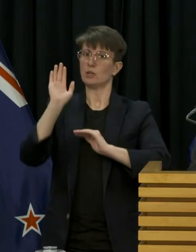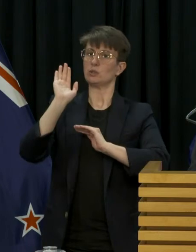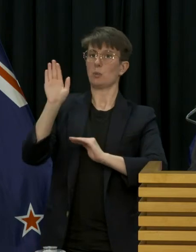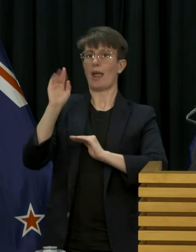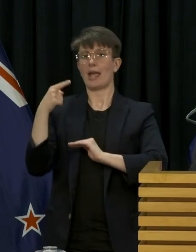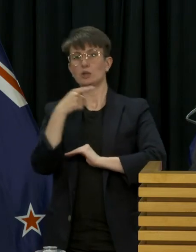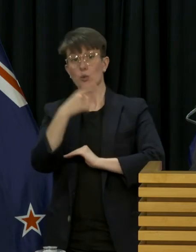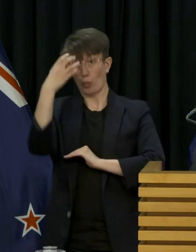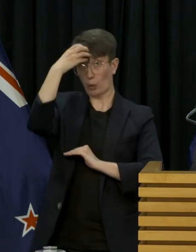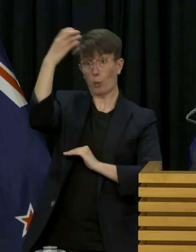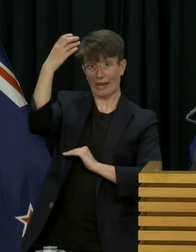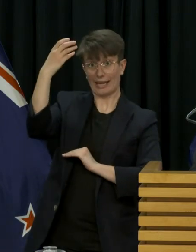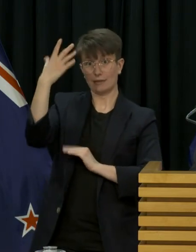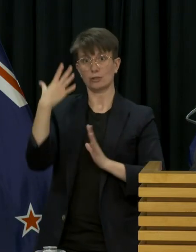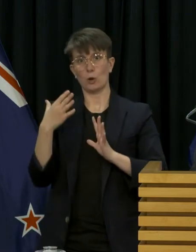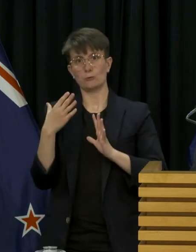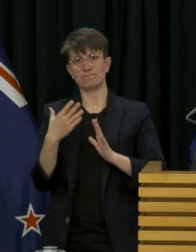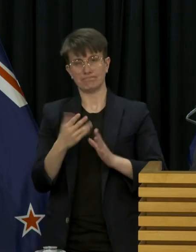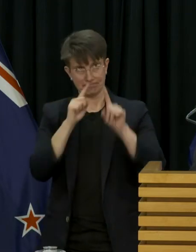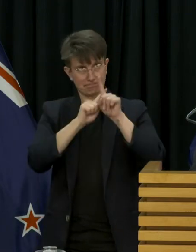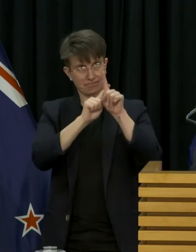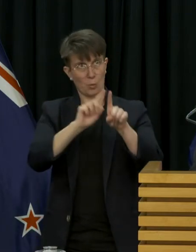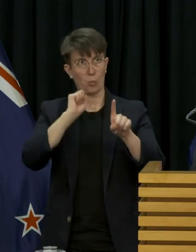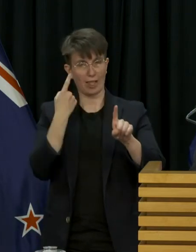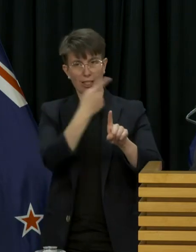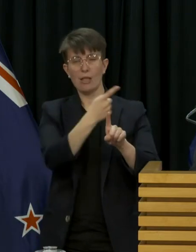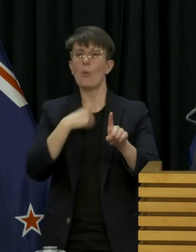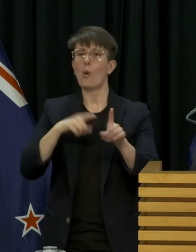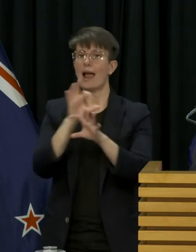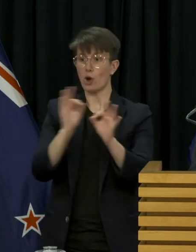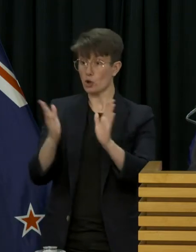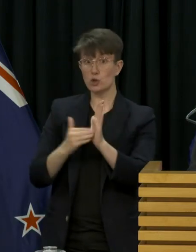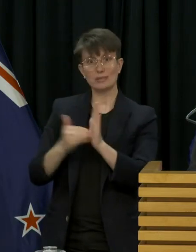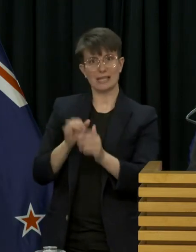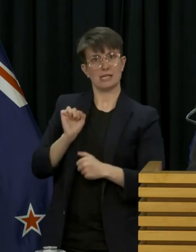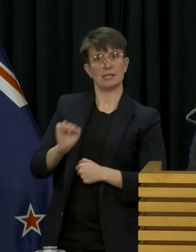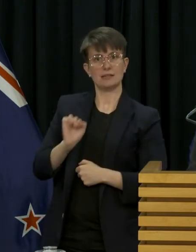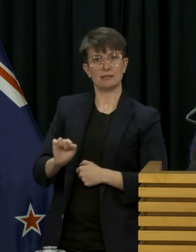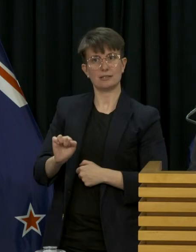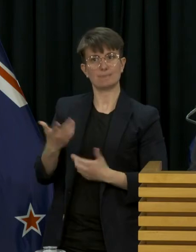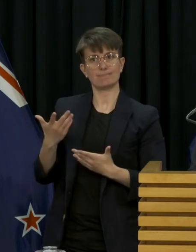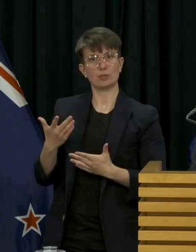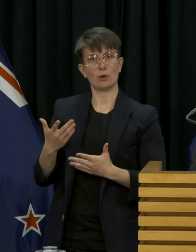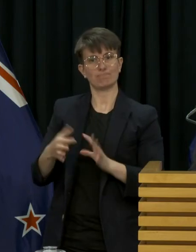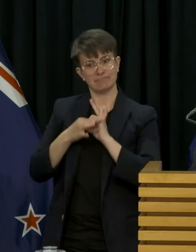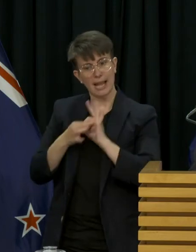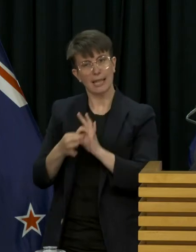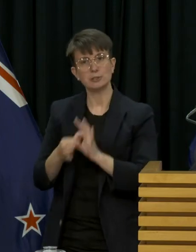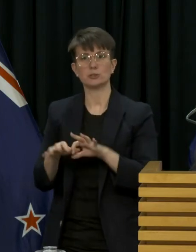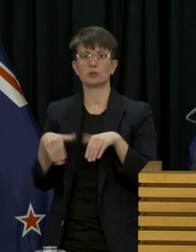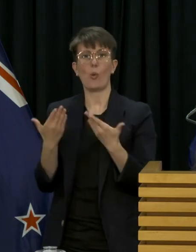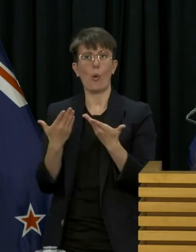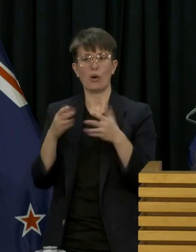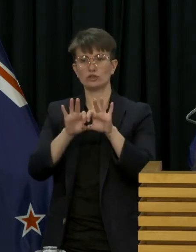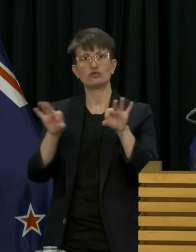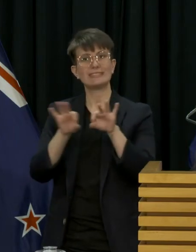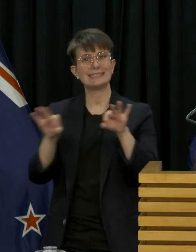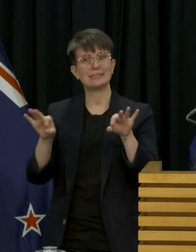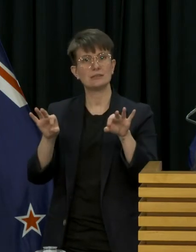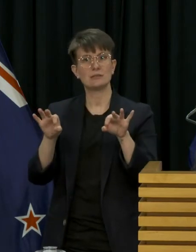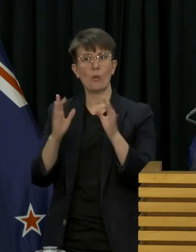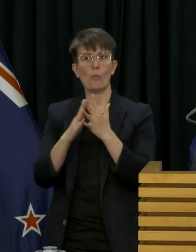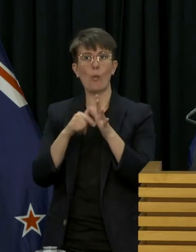Aotearoa New Zealand or the Treaty of Waitangi? Well, obviously we have a long-standing